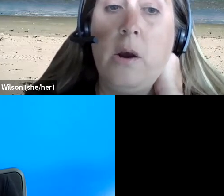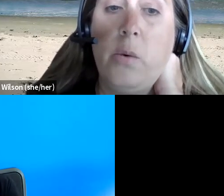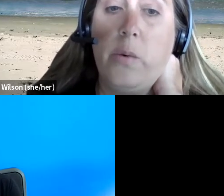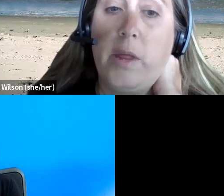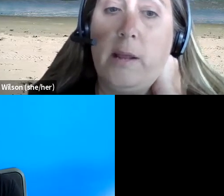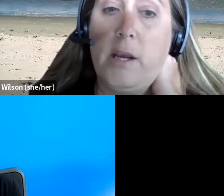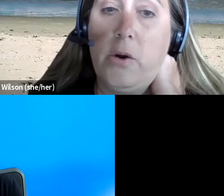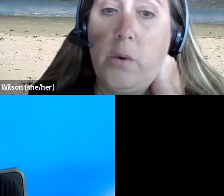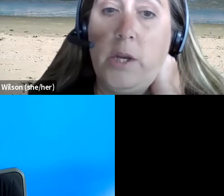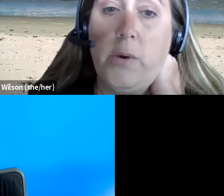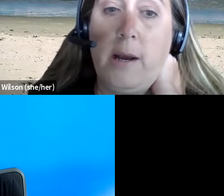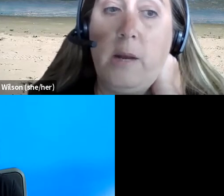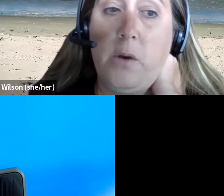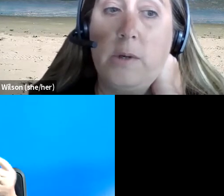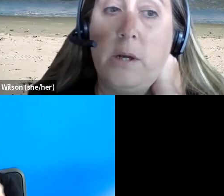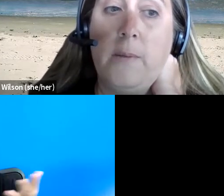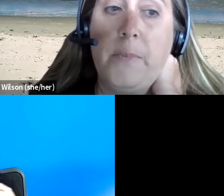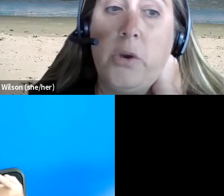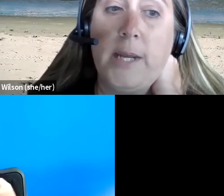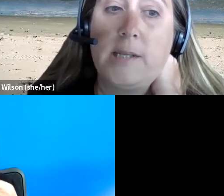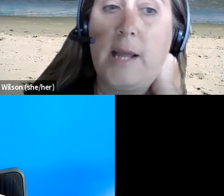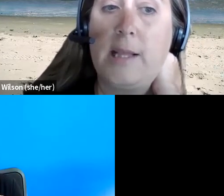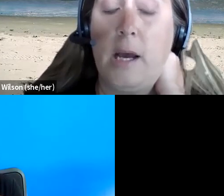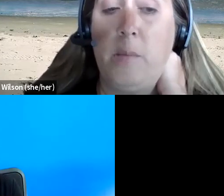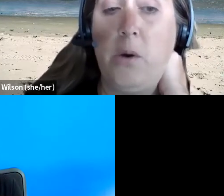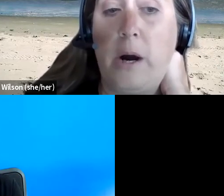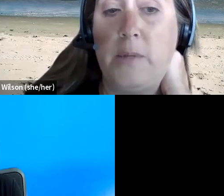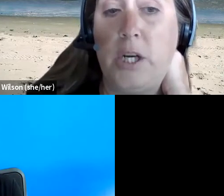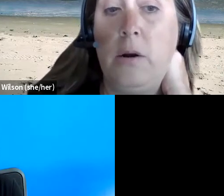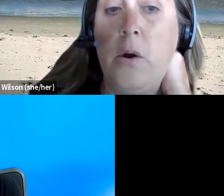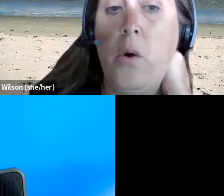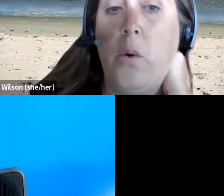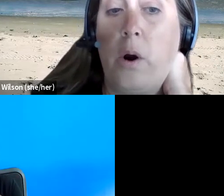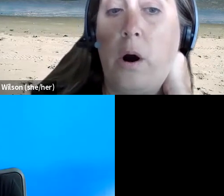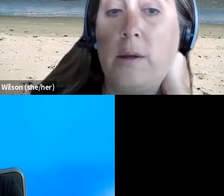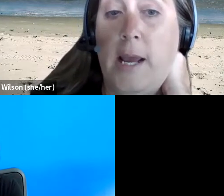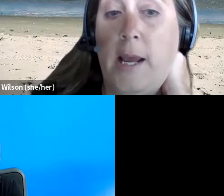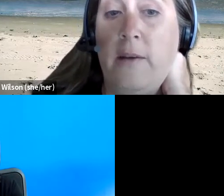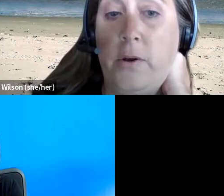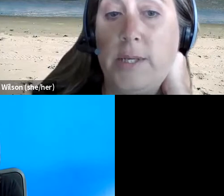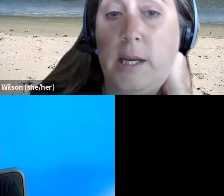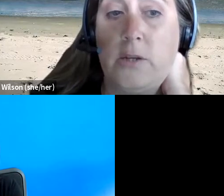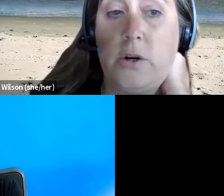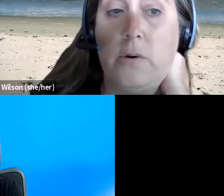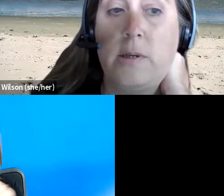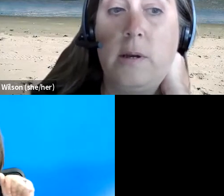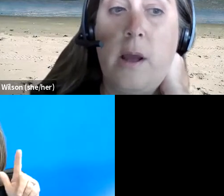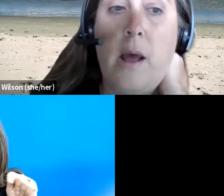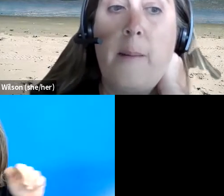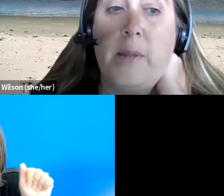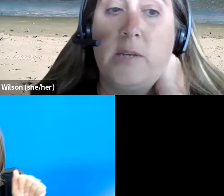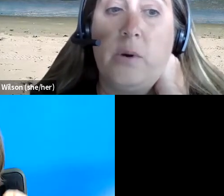hand. We will then let you know when you can unmute. You can select the unmute option or Alt-A if using